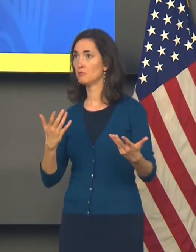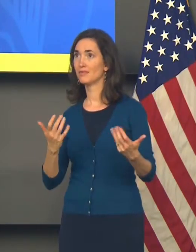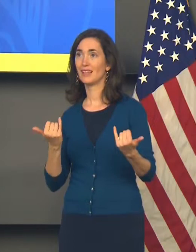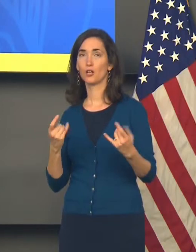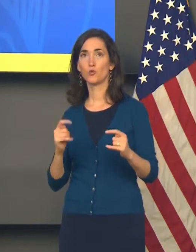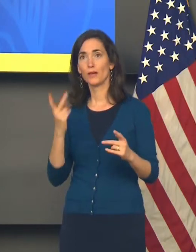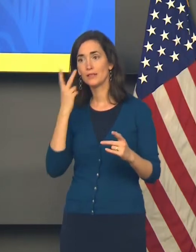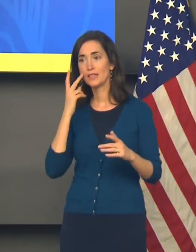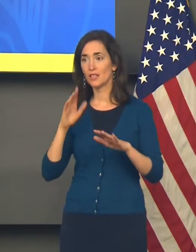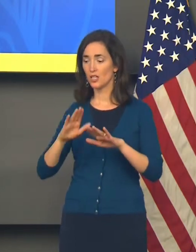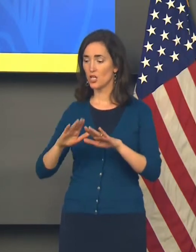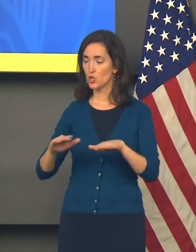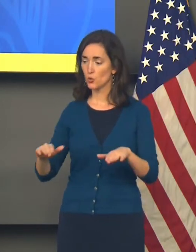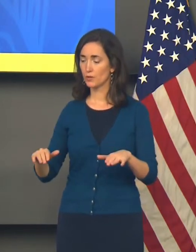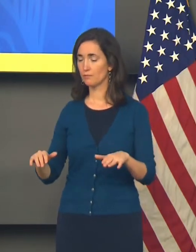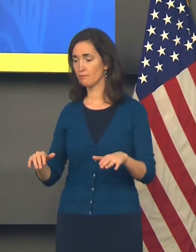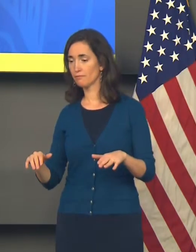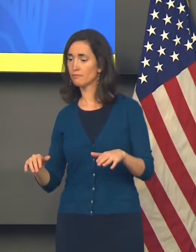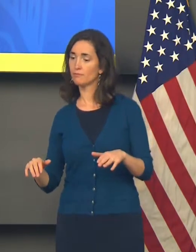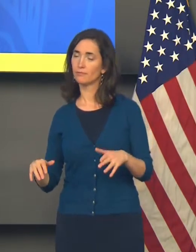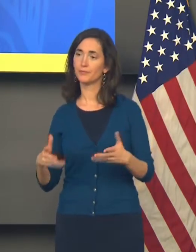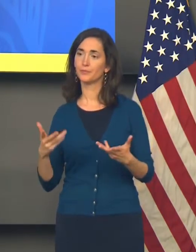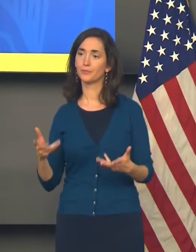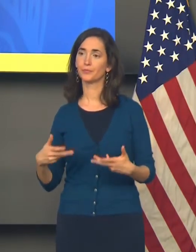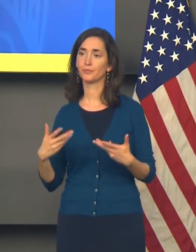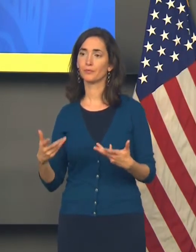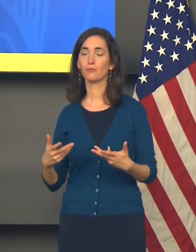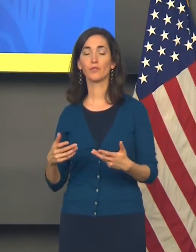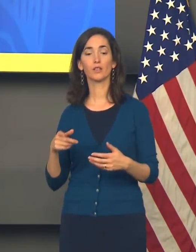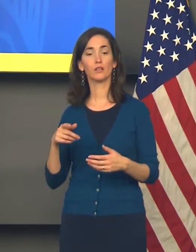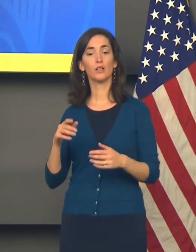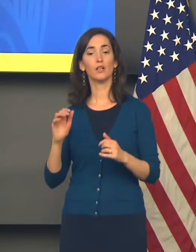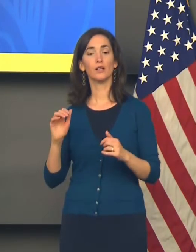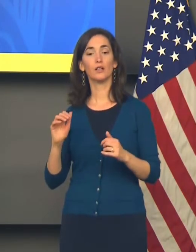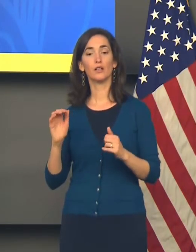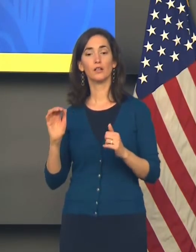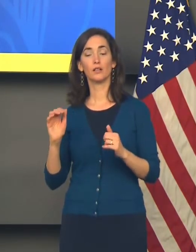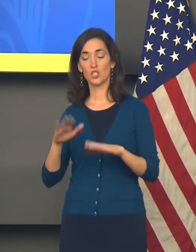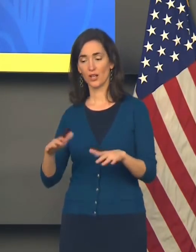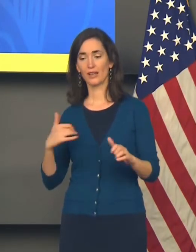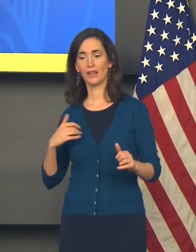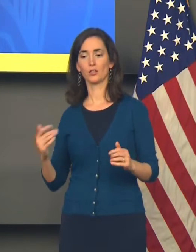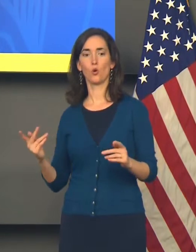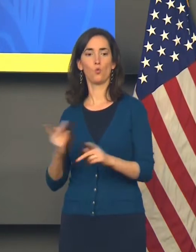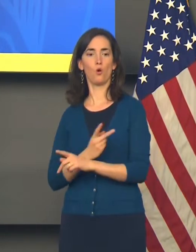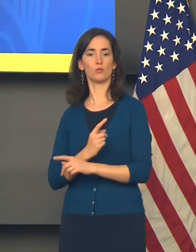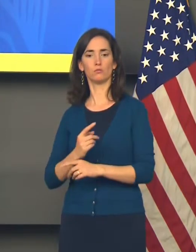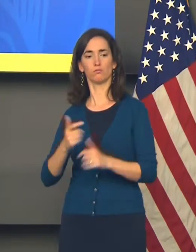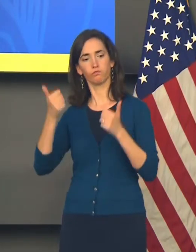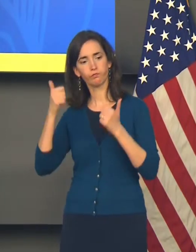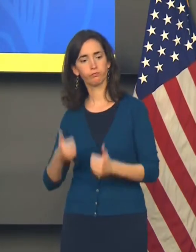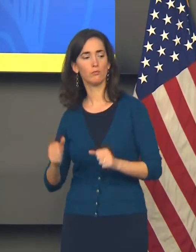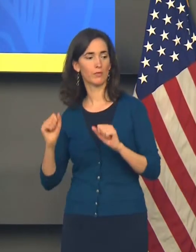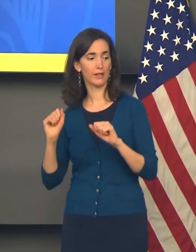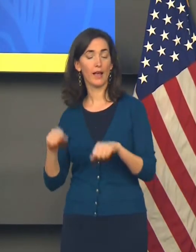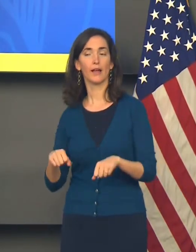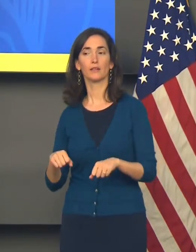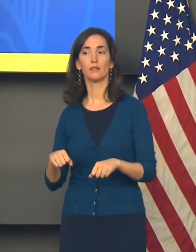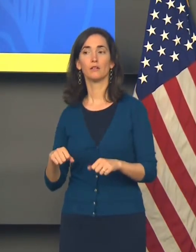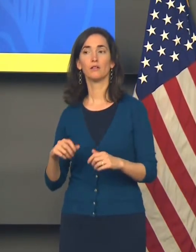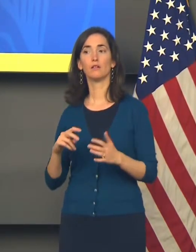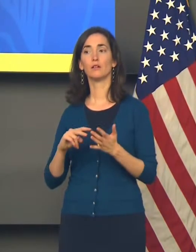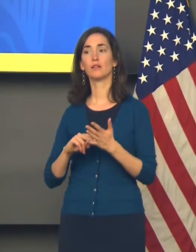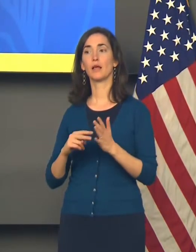more, there could be more severe COVID cases in children with school year coming up. Is a